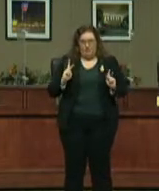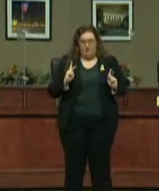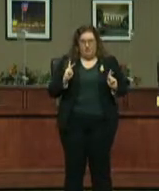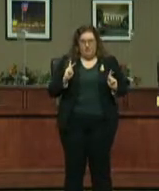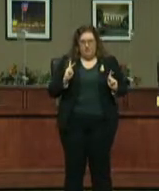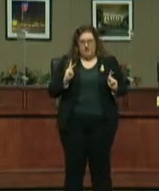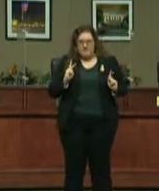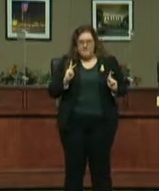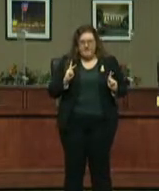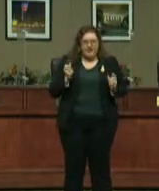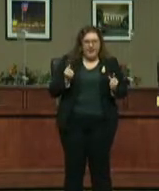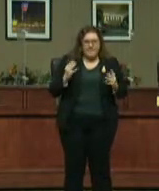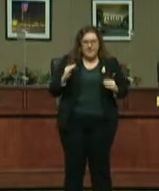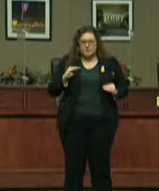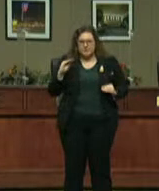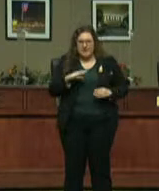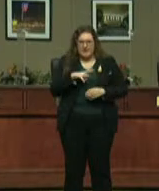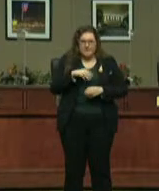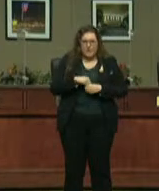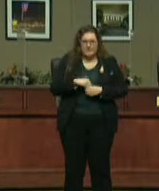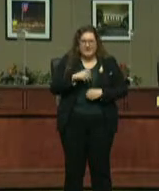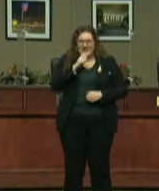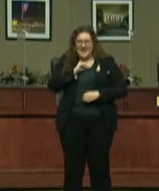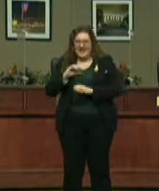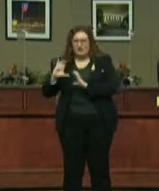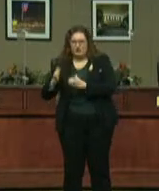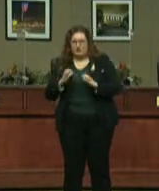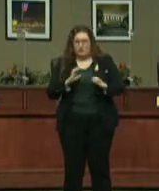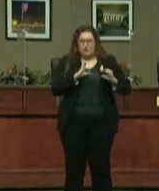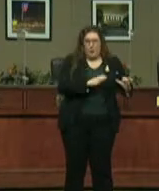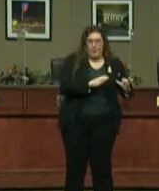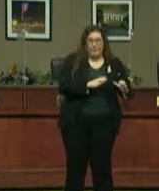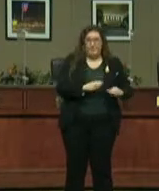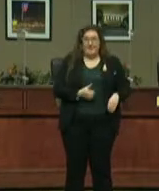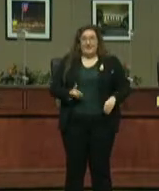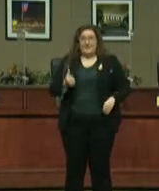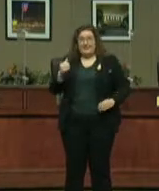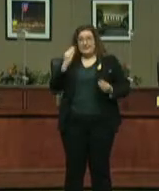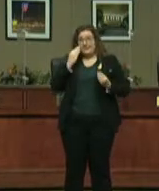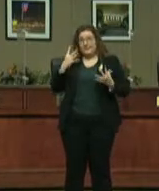rate. The information to take from here is that